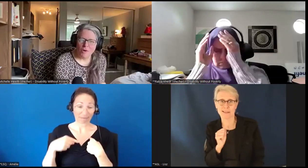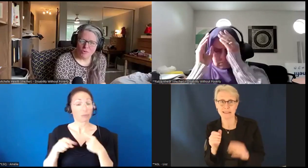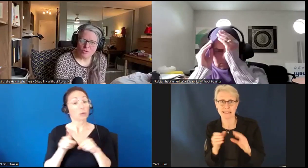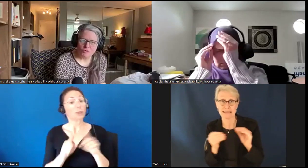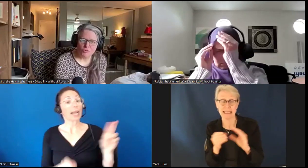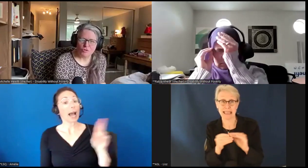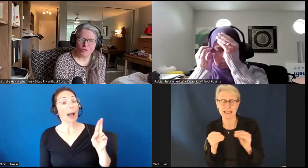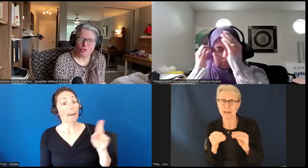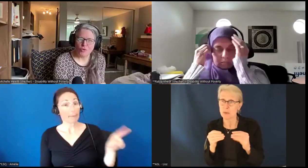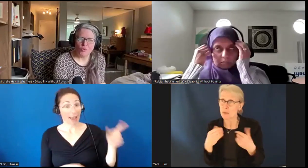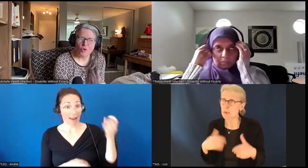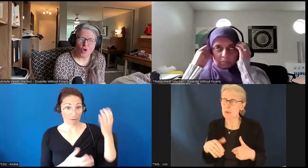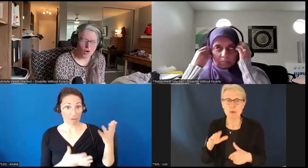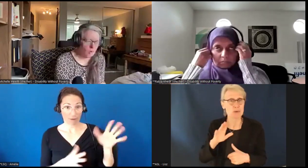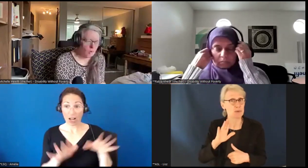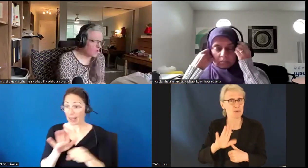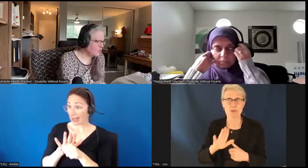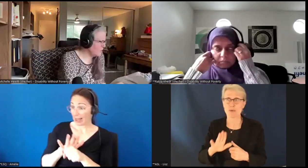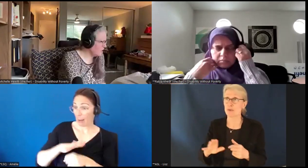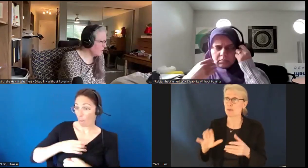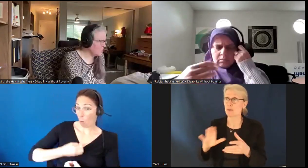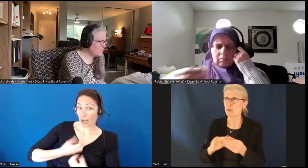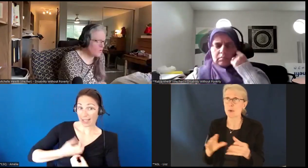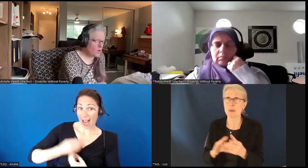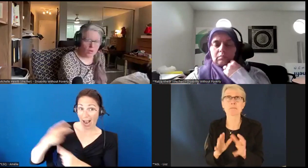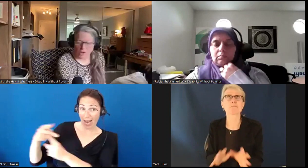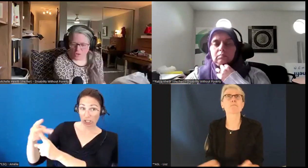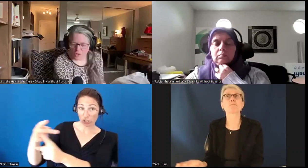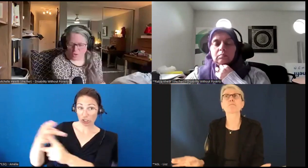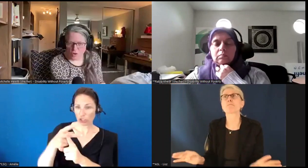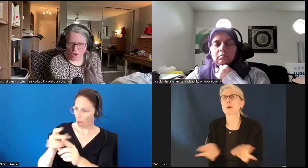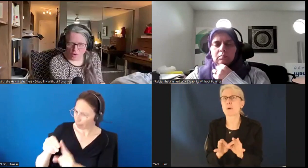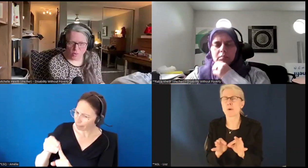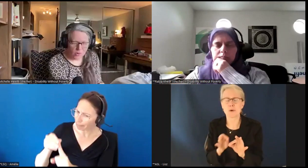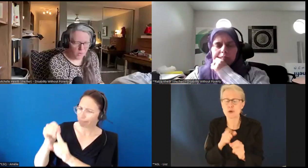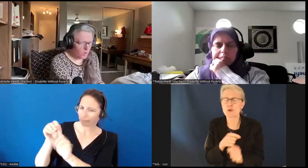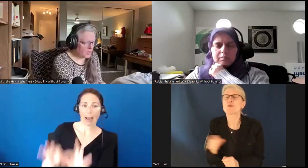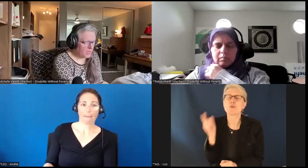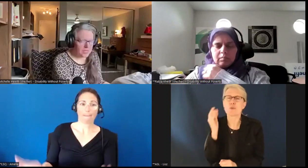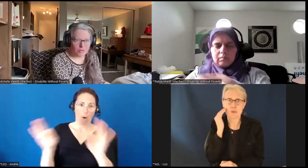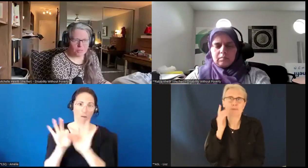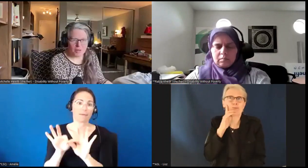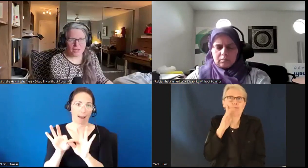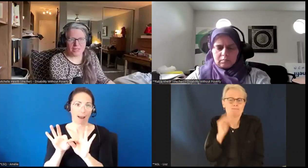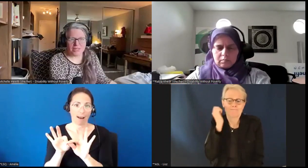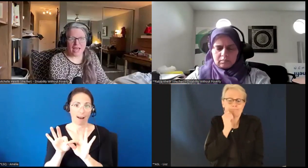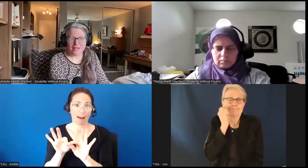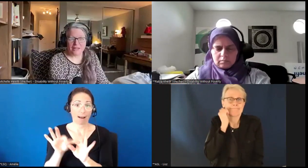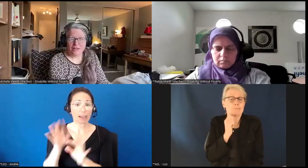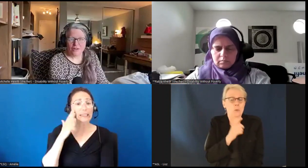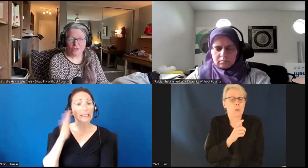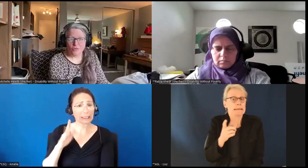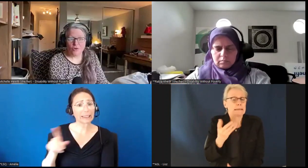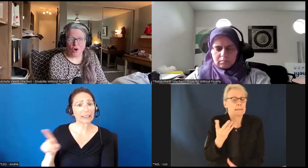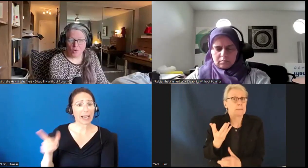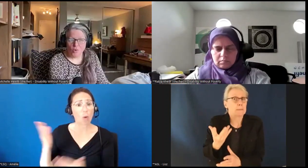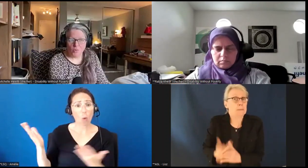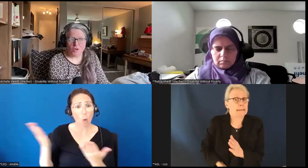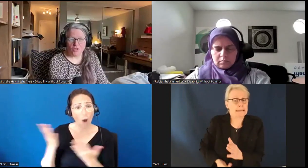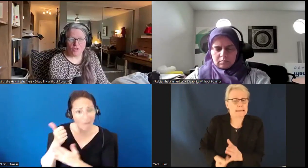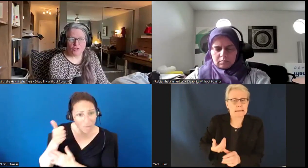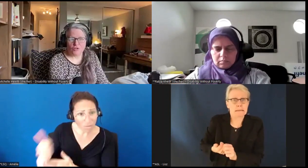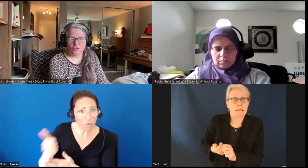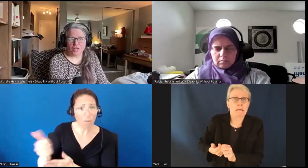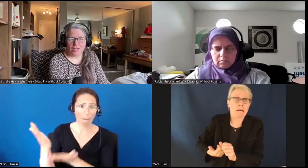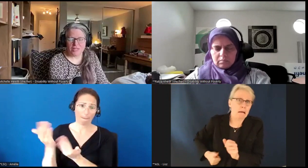the most crucial. You know what you need. You know what needs to be said. You know